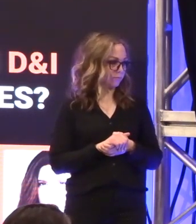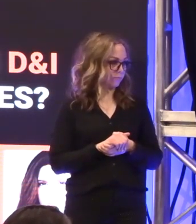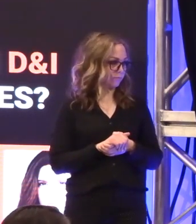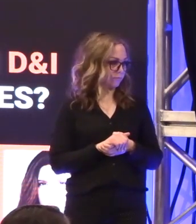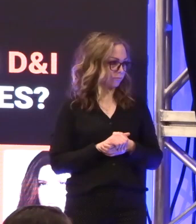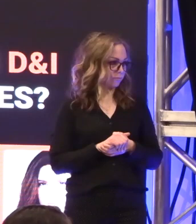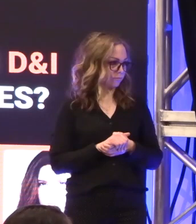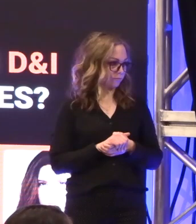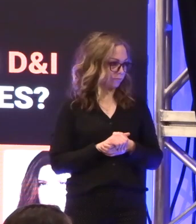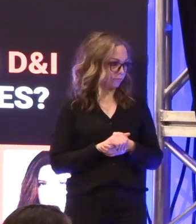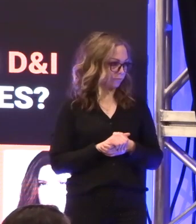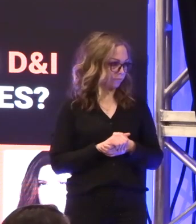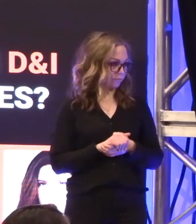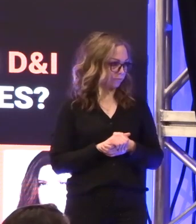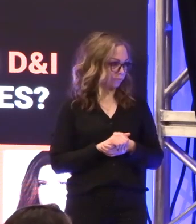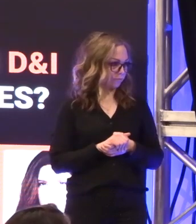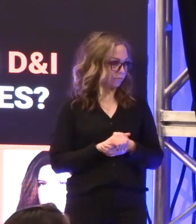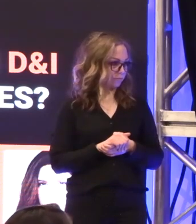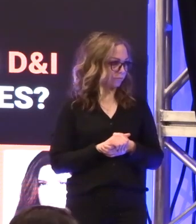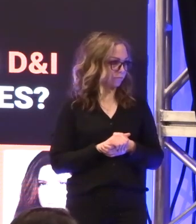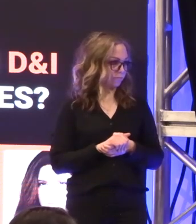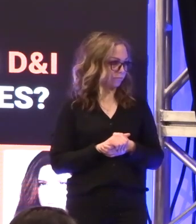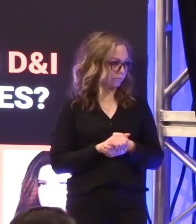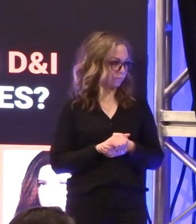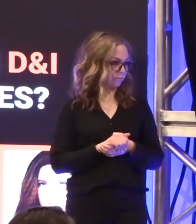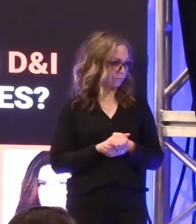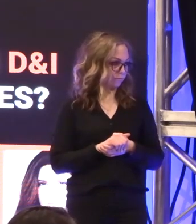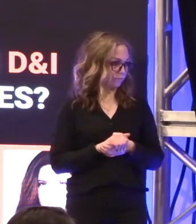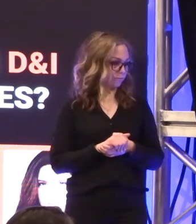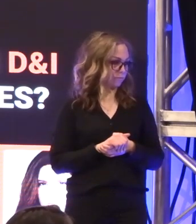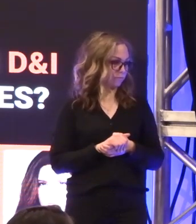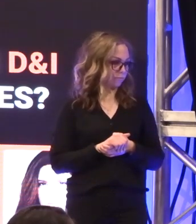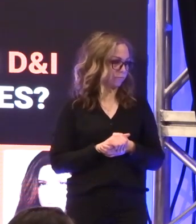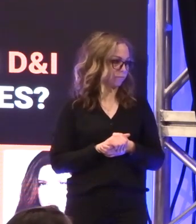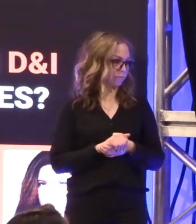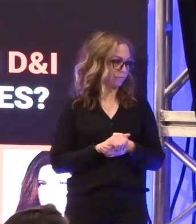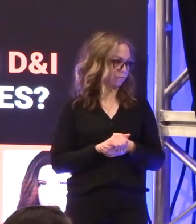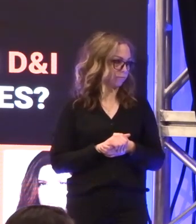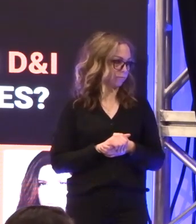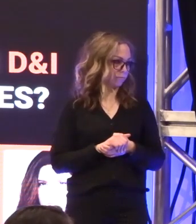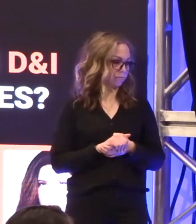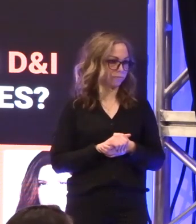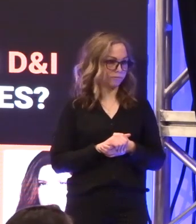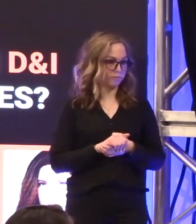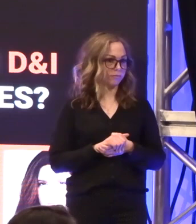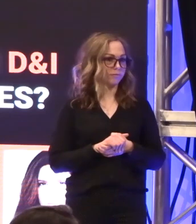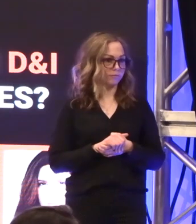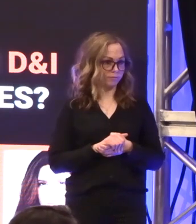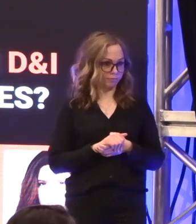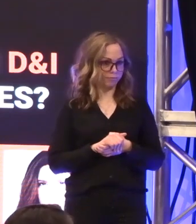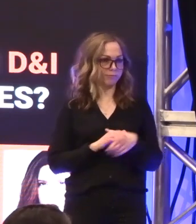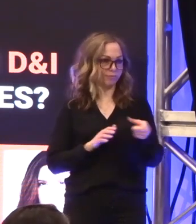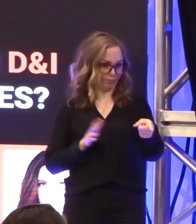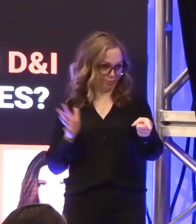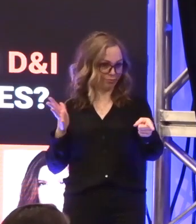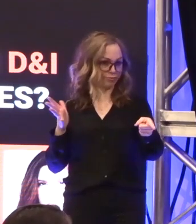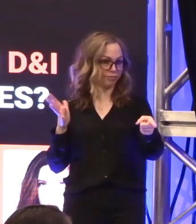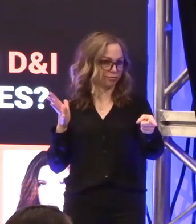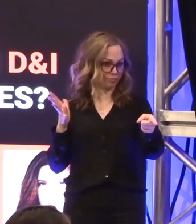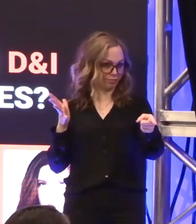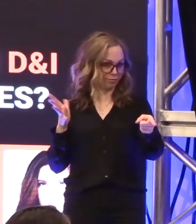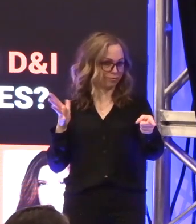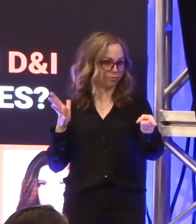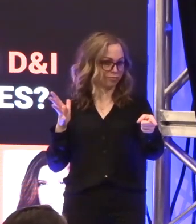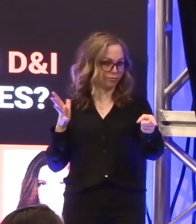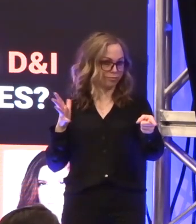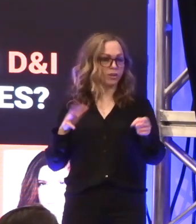you know, are like, wow, we have these people, but you need to have more of them to make sure that the door is open and it's not just one person, here's the token. It's not